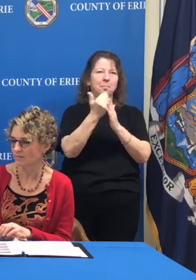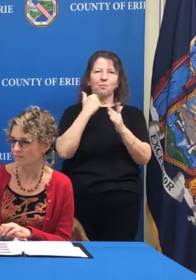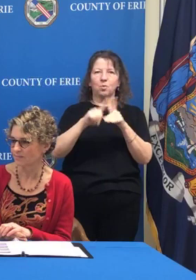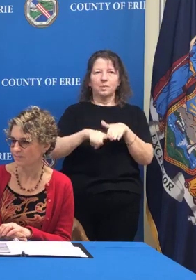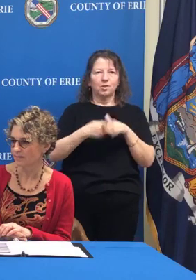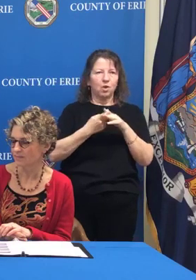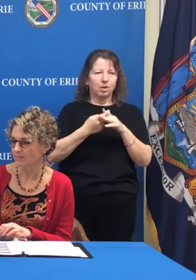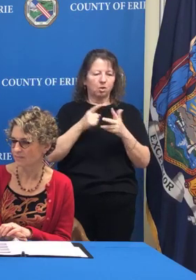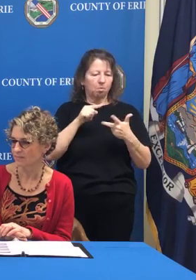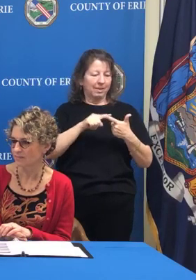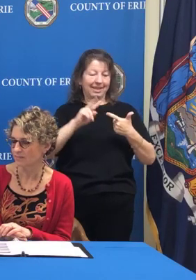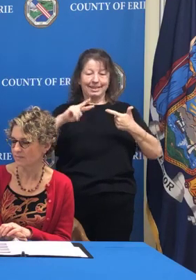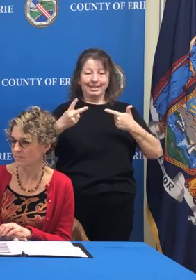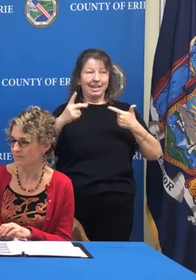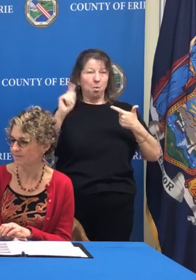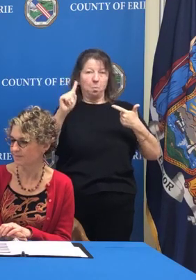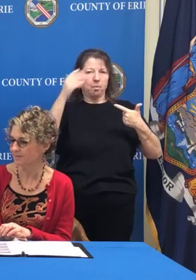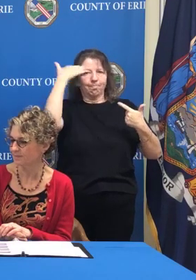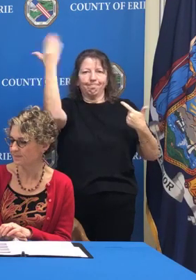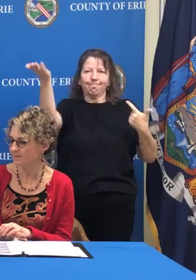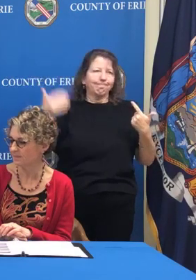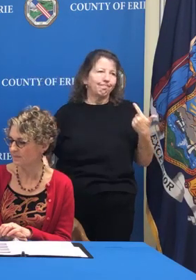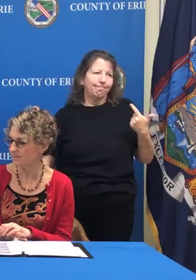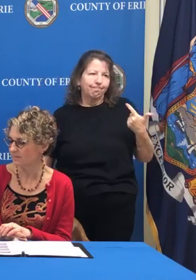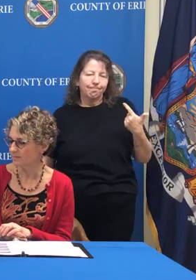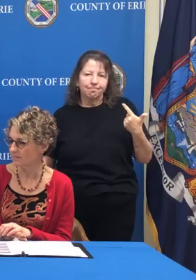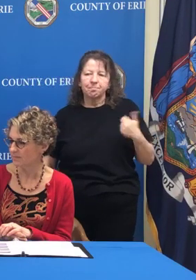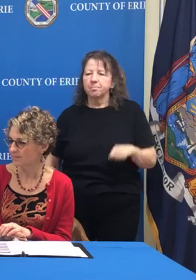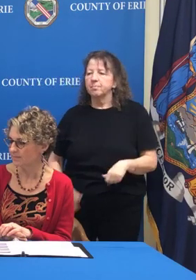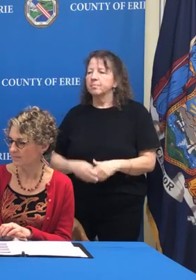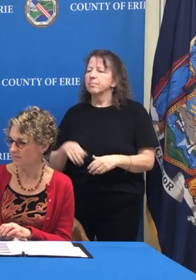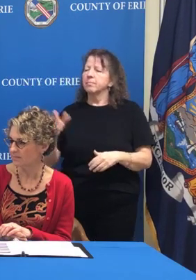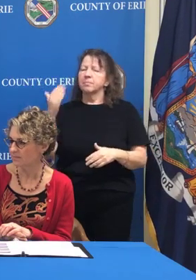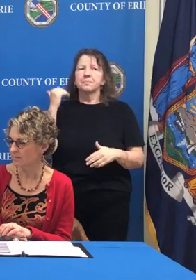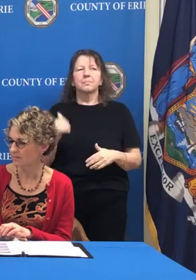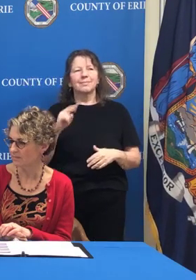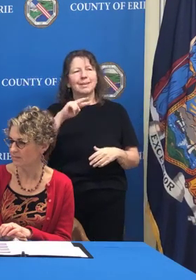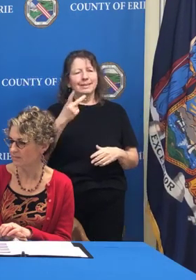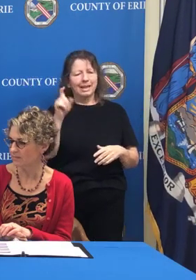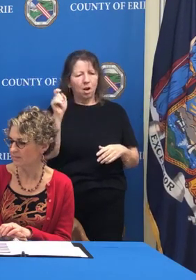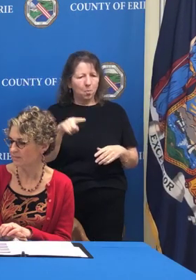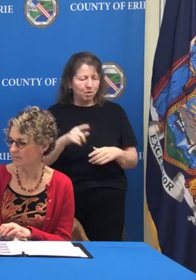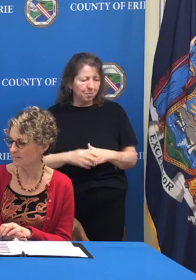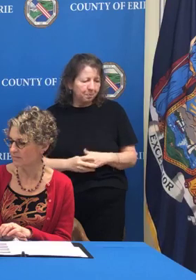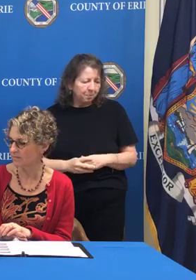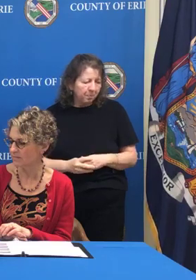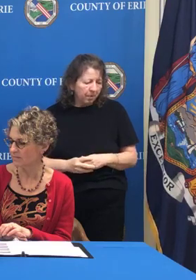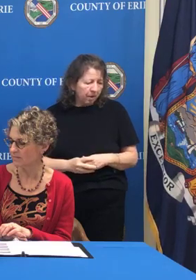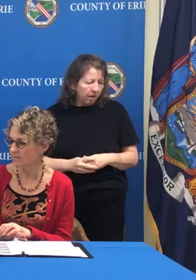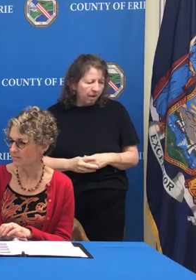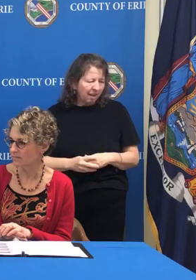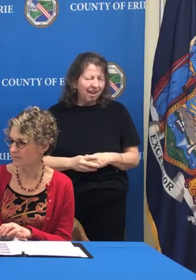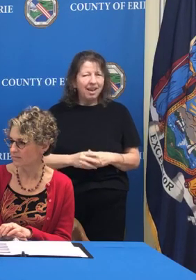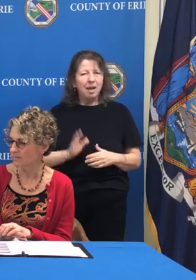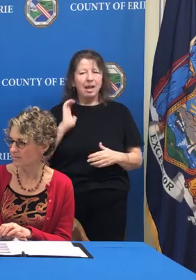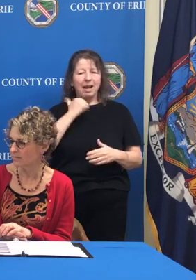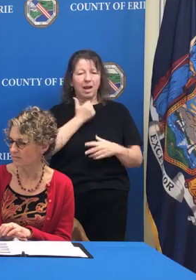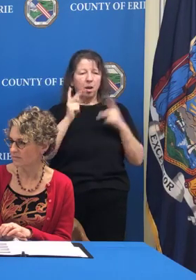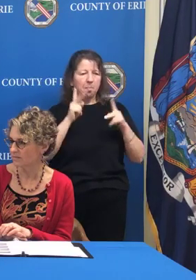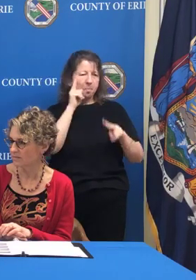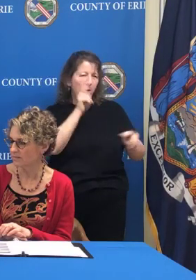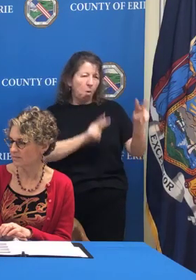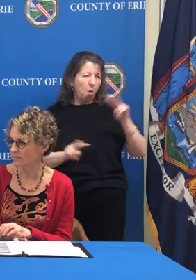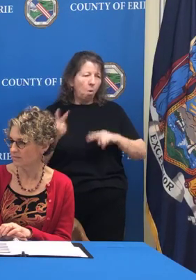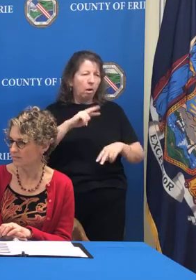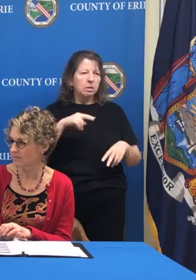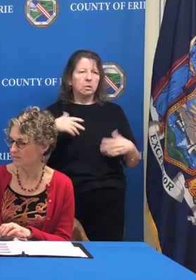presentation. So once we have that, we'll announce it. All right, thanks. And then my second thing is, I think for our viewers, it's a scary